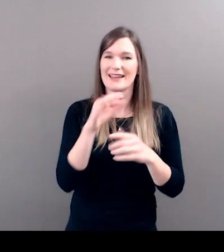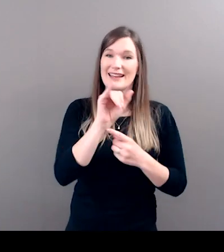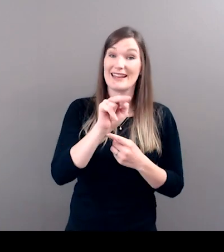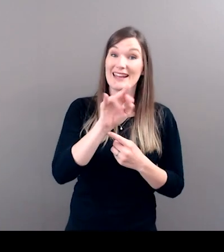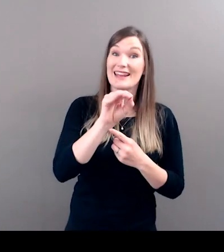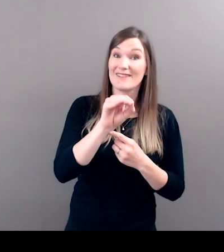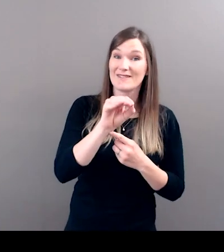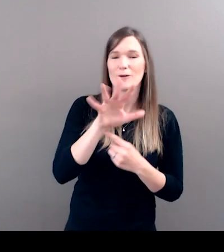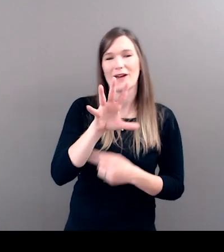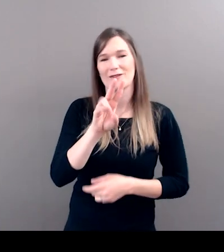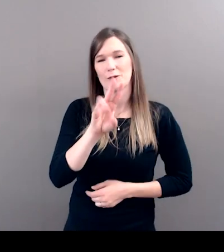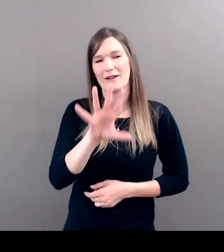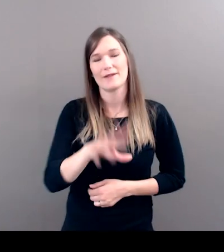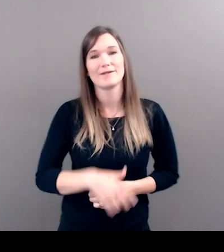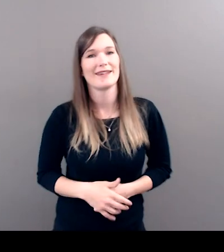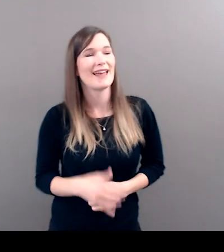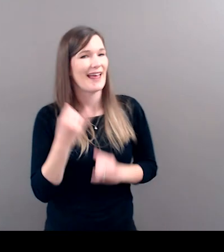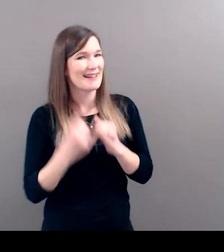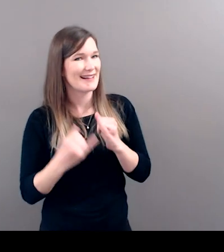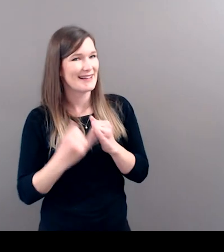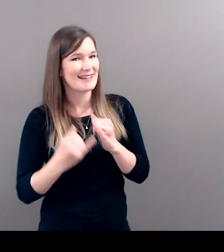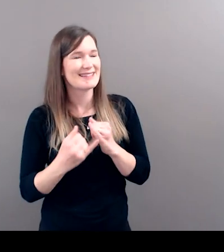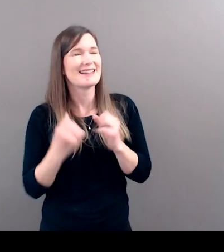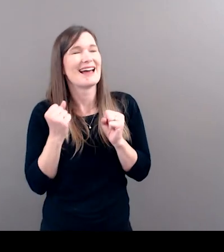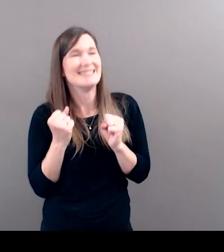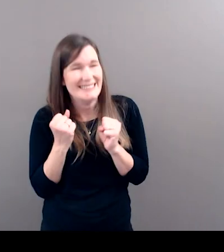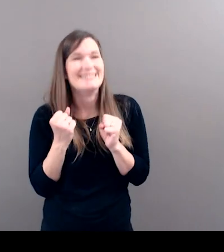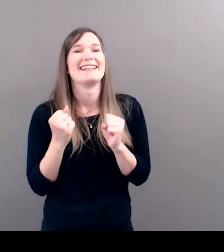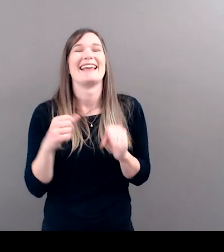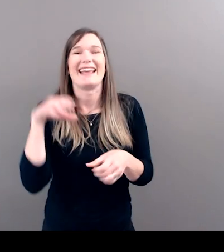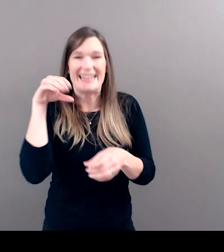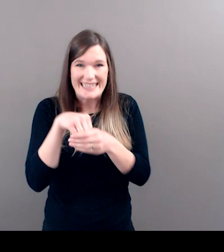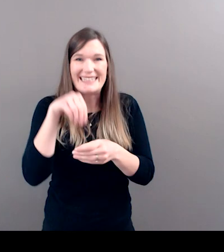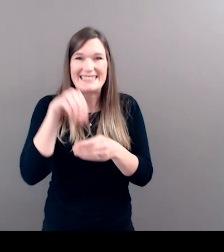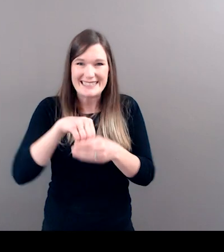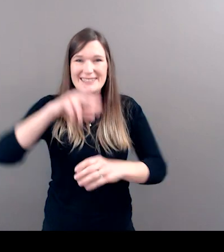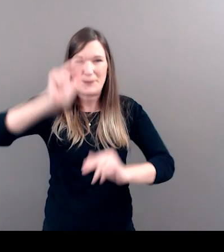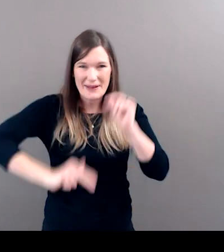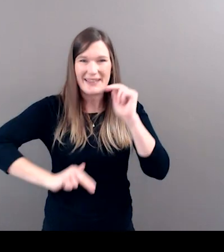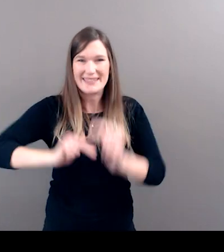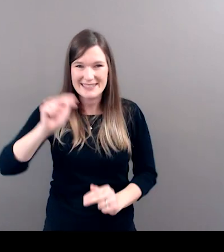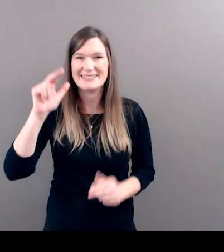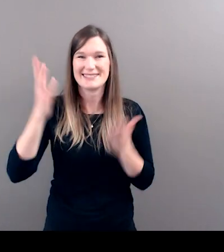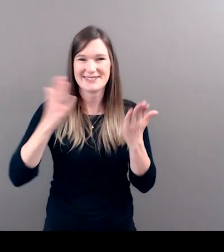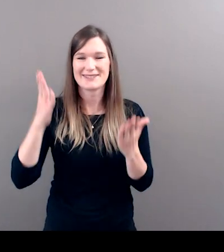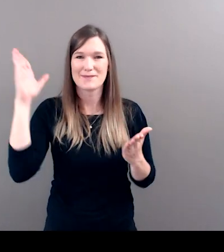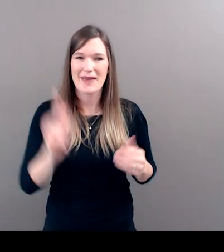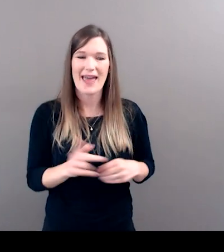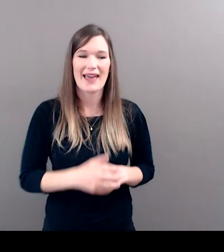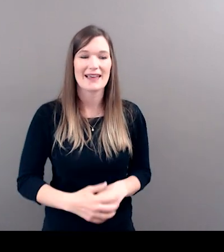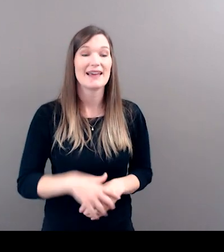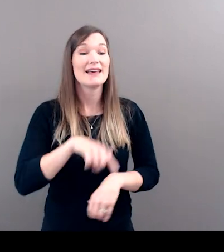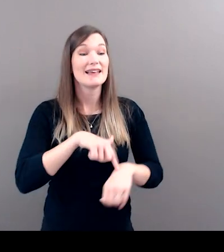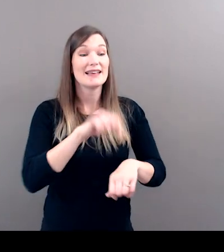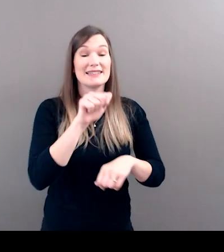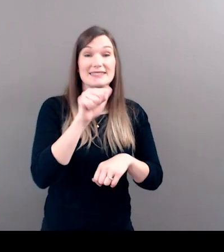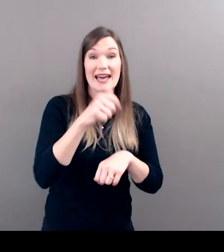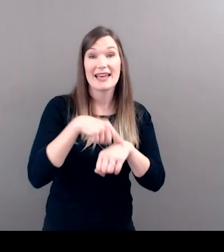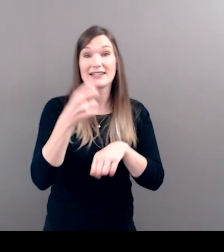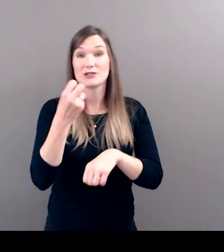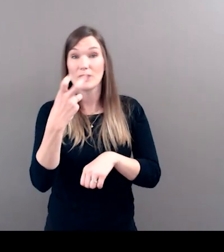indoor services are back. Yes. We're so excited about that. 10 a.m. and 12 p.m. at many locations throughout San Diego. Go